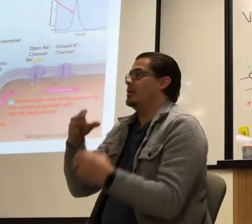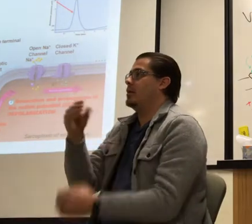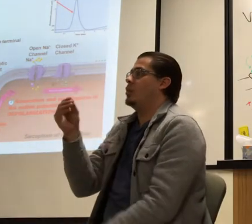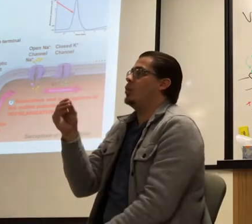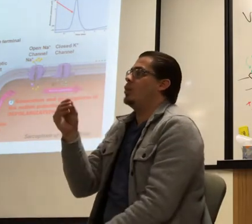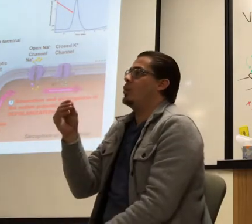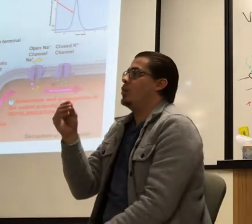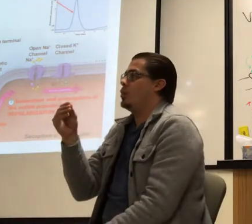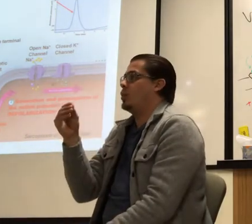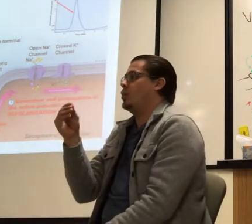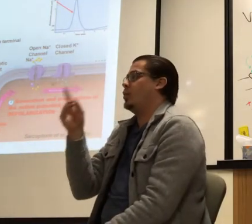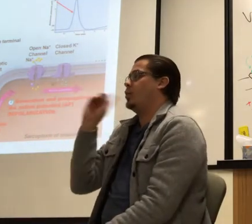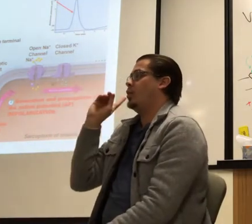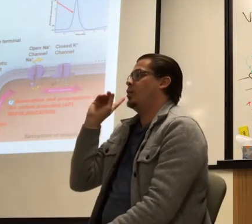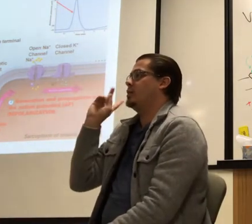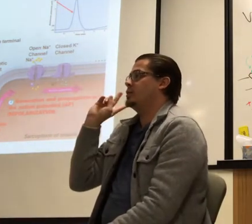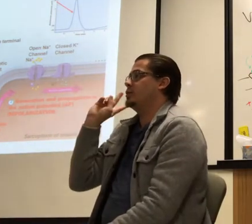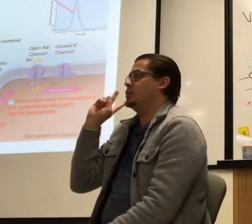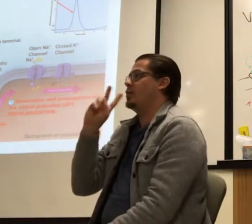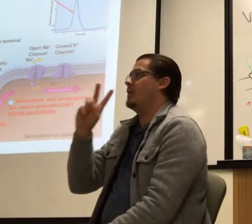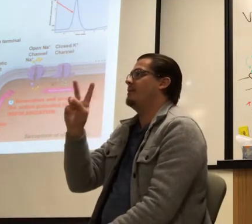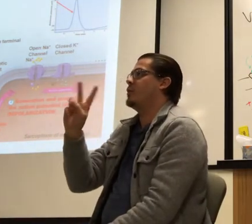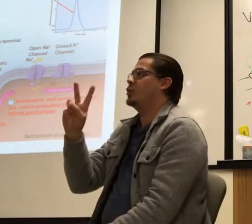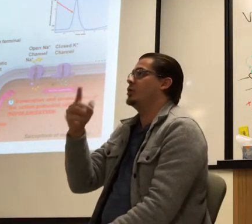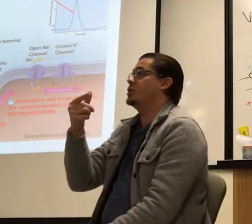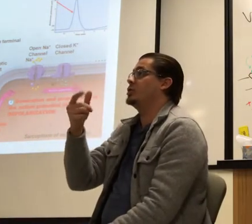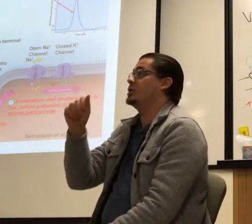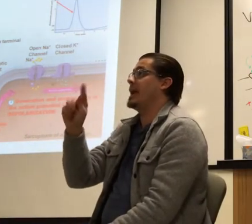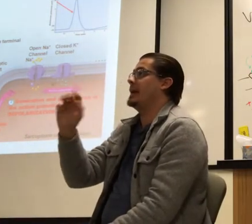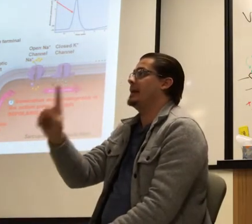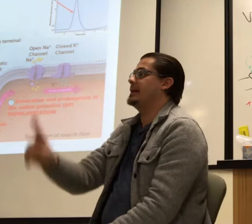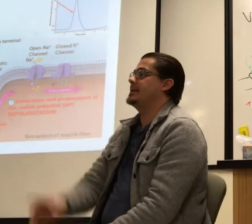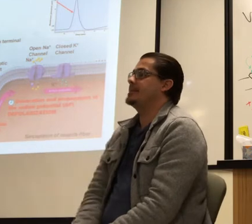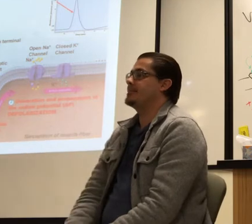with these two, the voltage-gated.